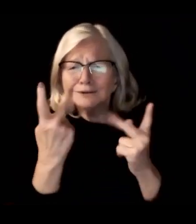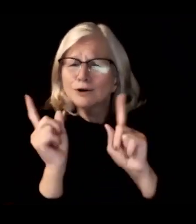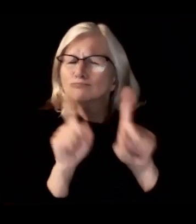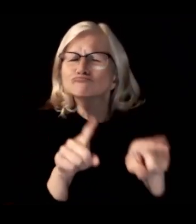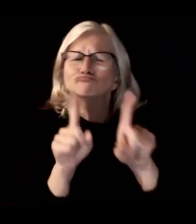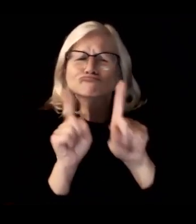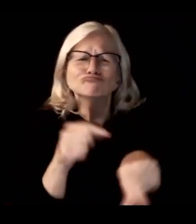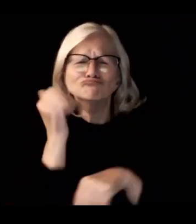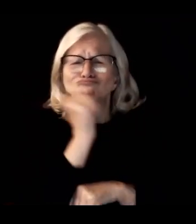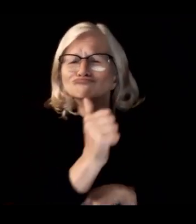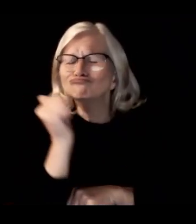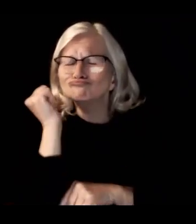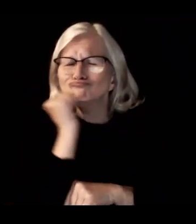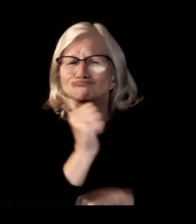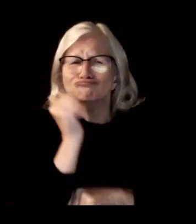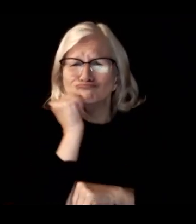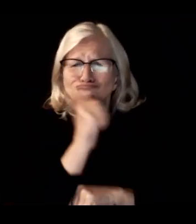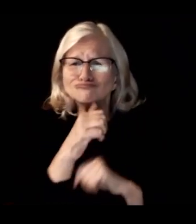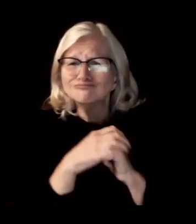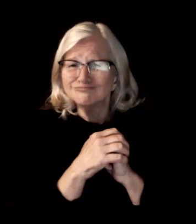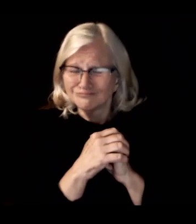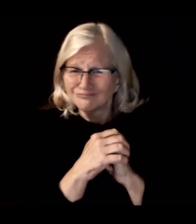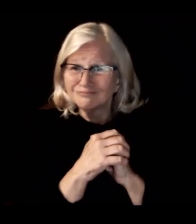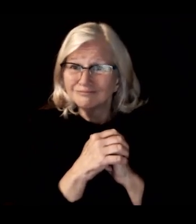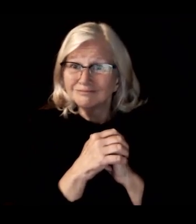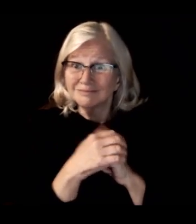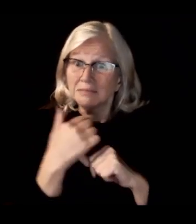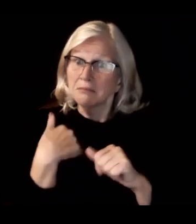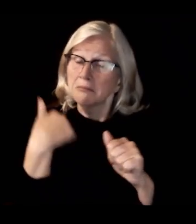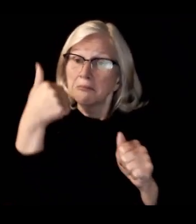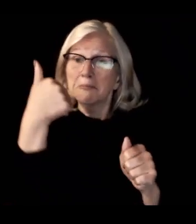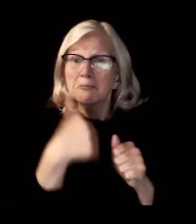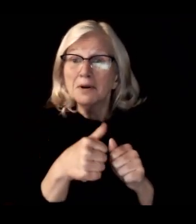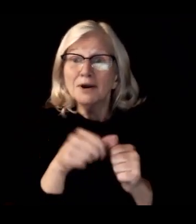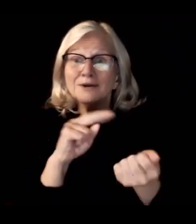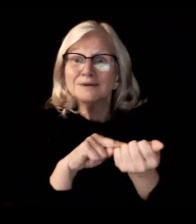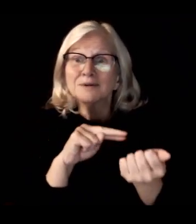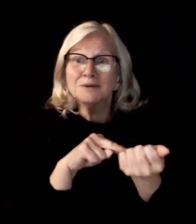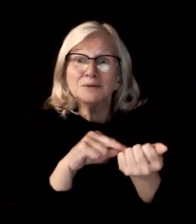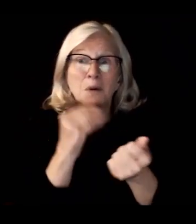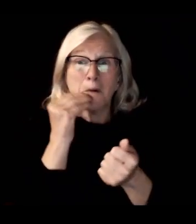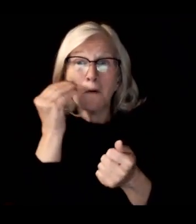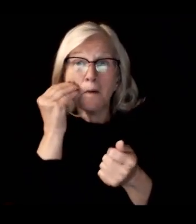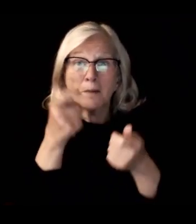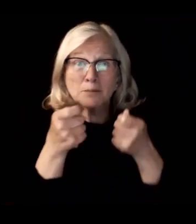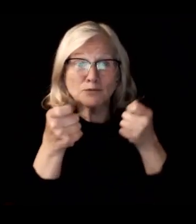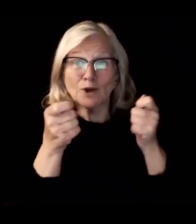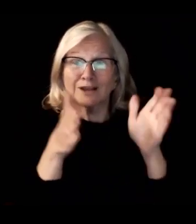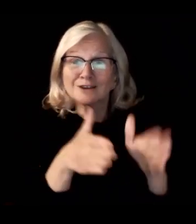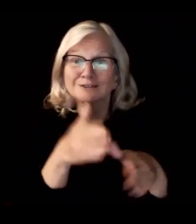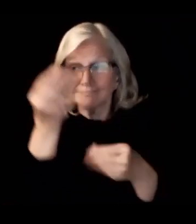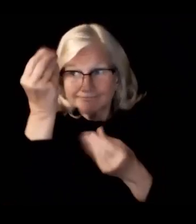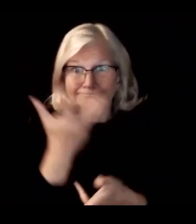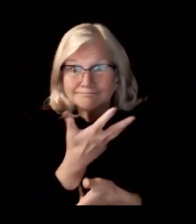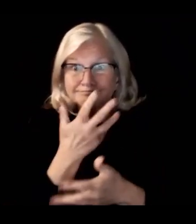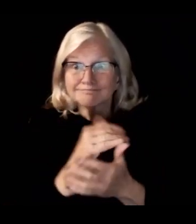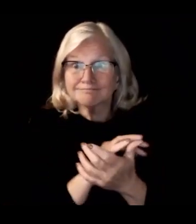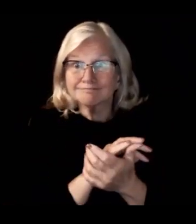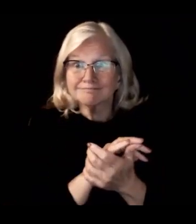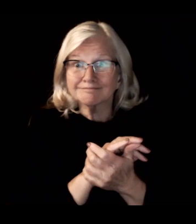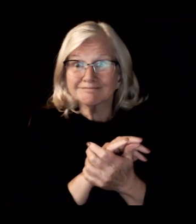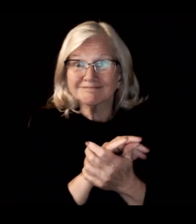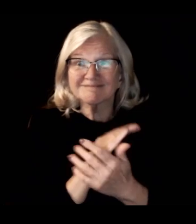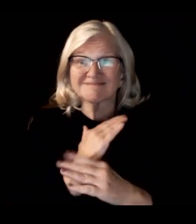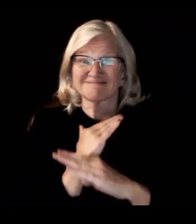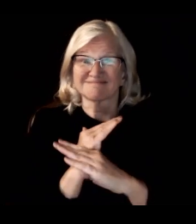I remember when the nursing home administrator and director of nursing announced the restrictions to me. I was devastated and